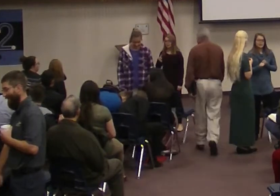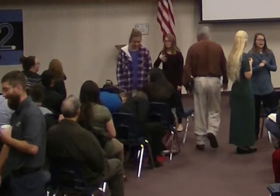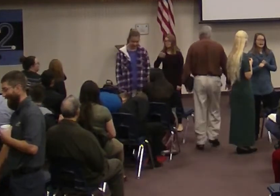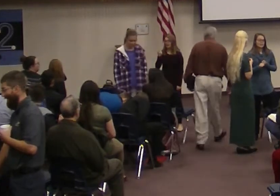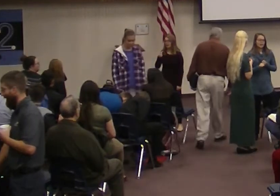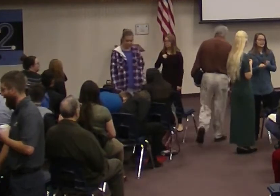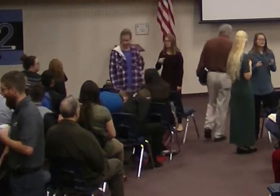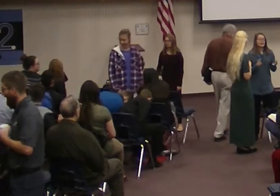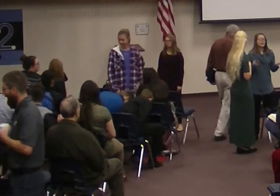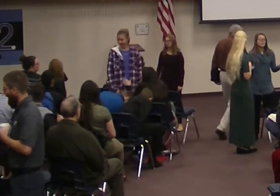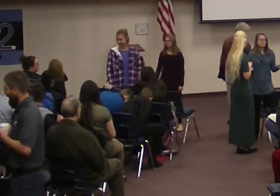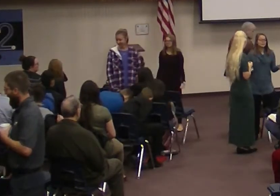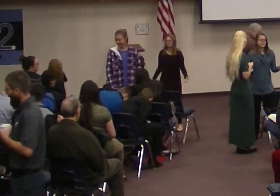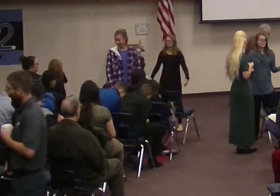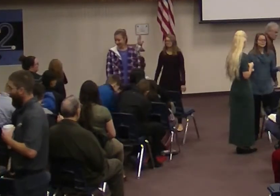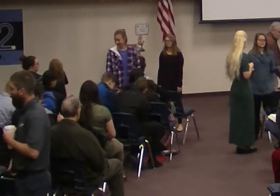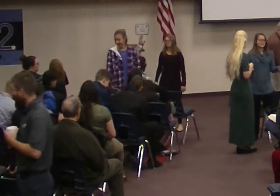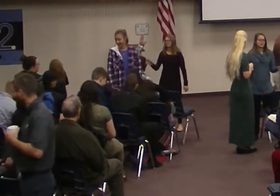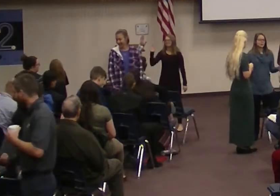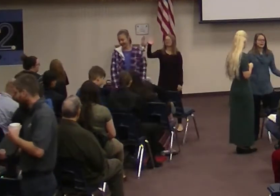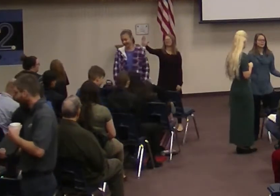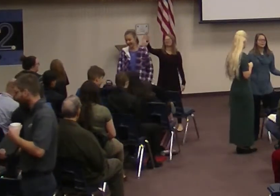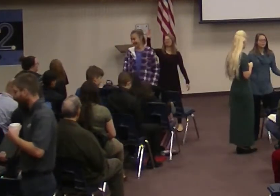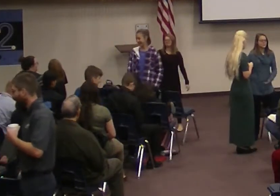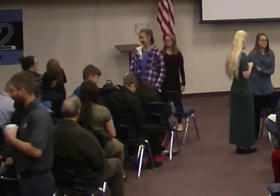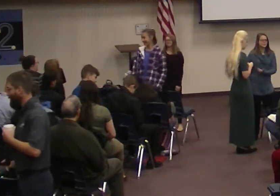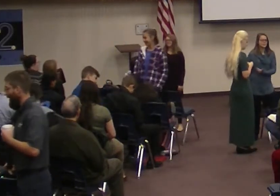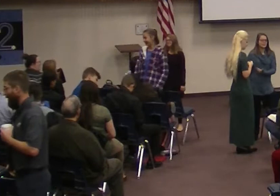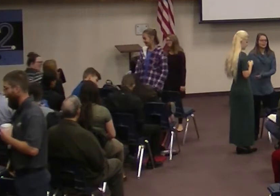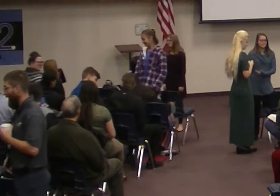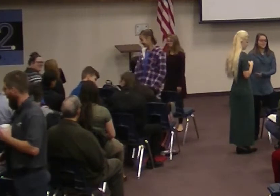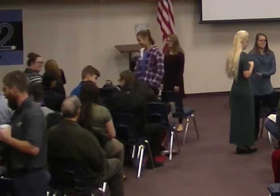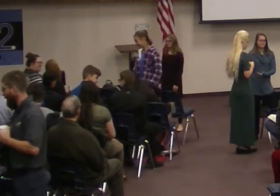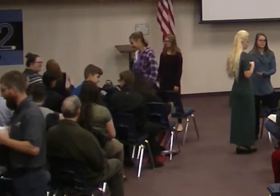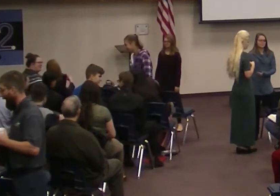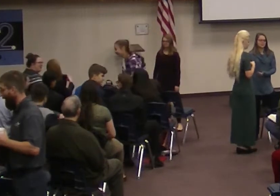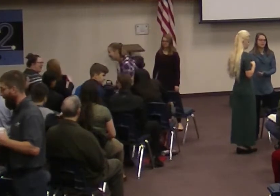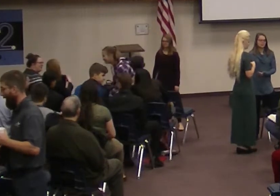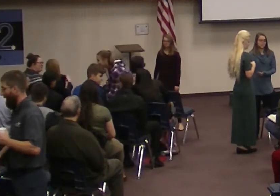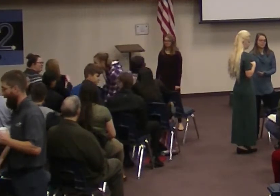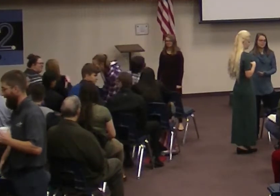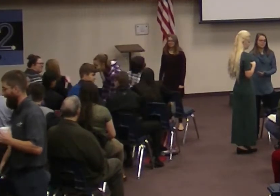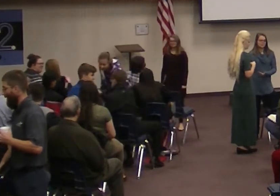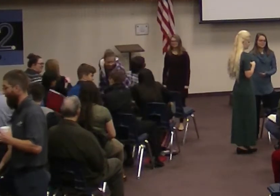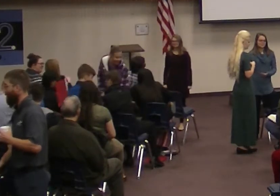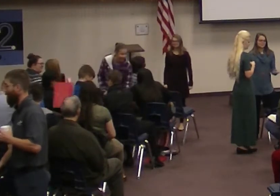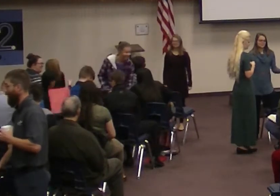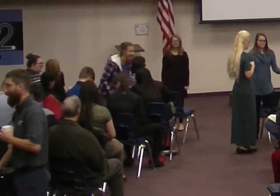I'm not in my teeth.